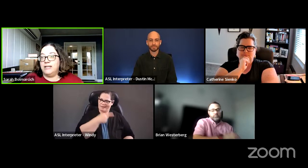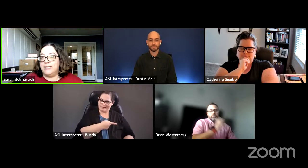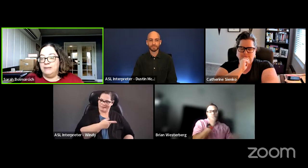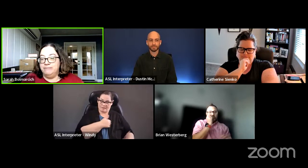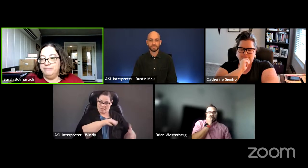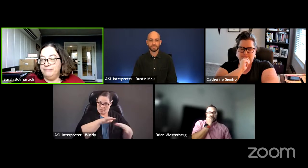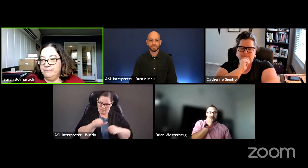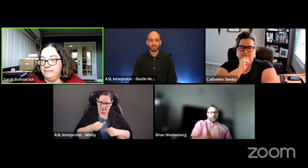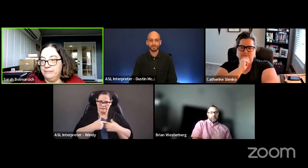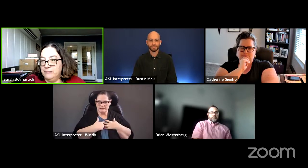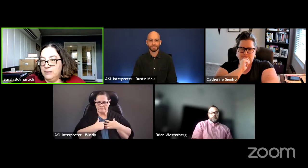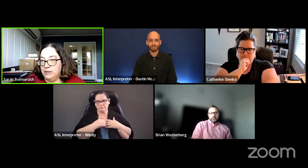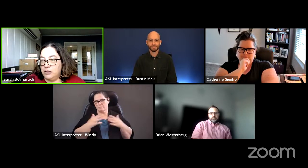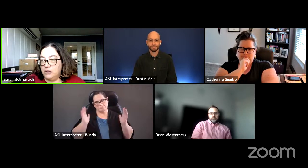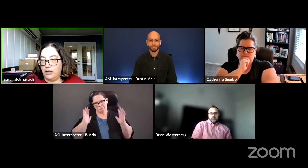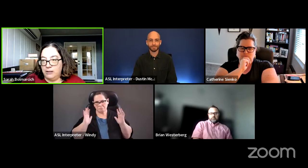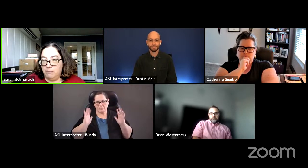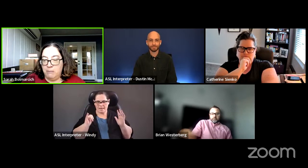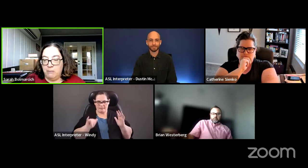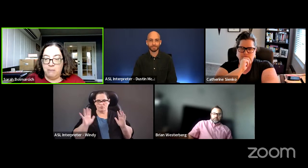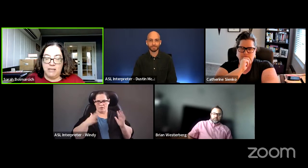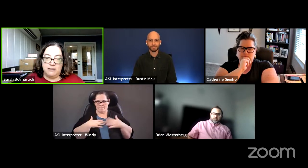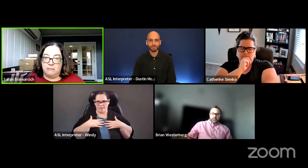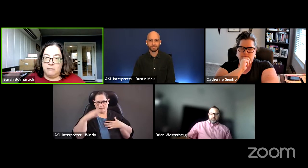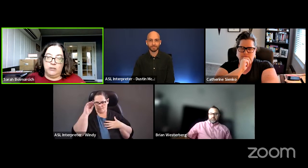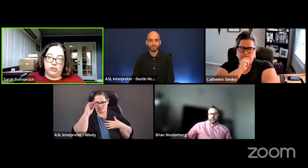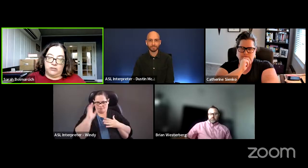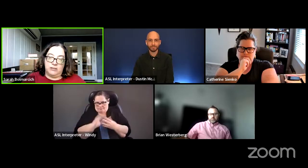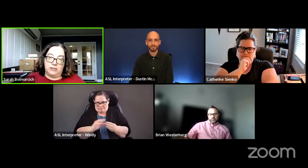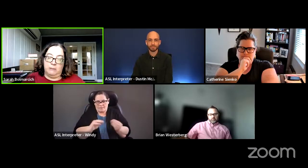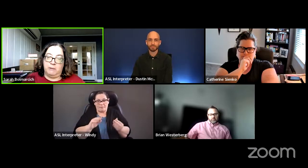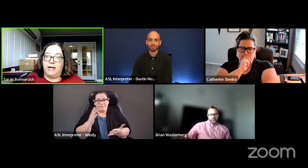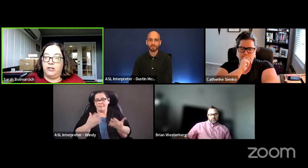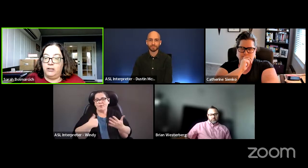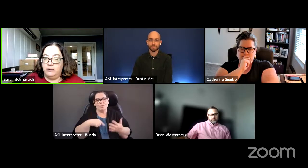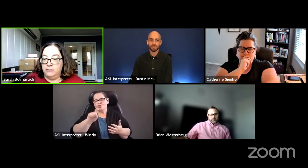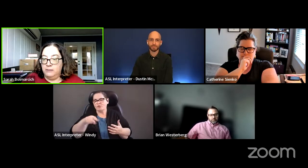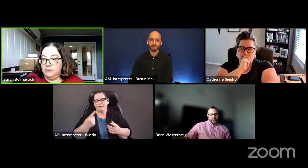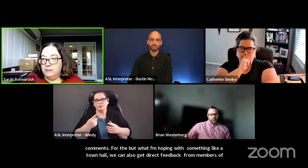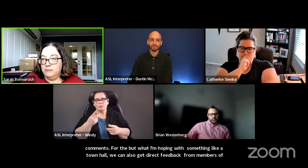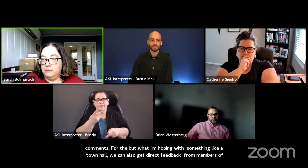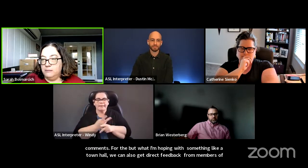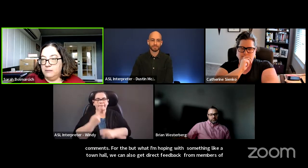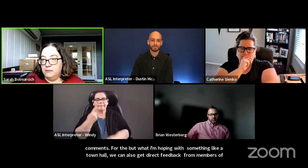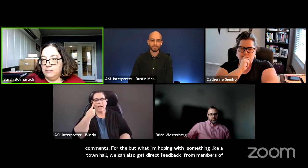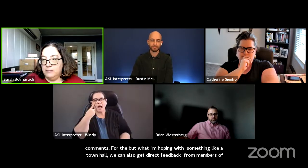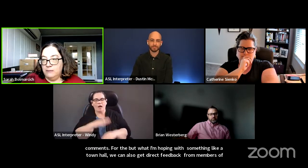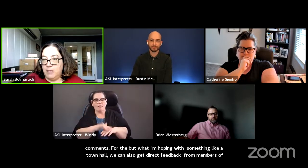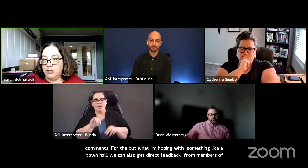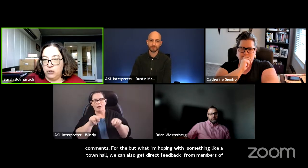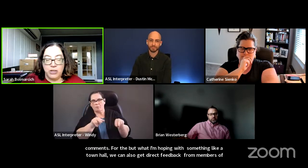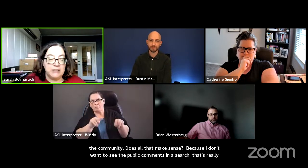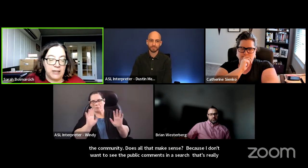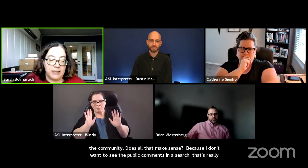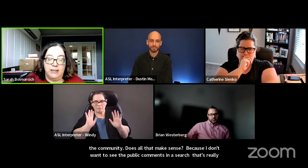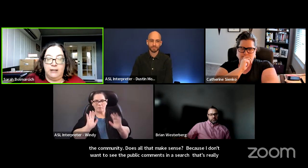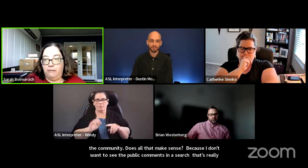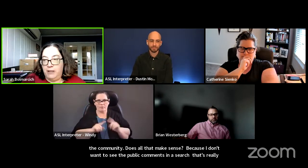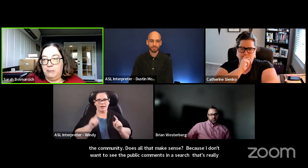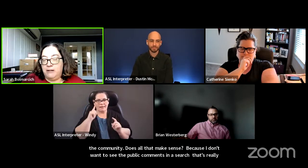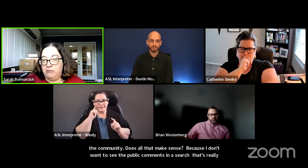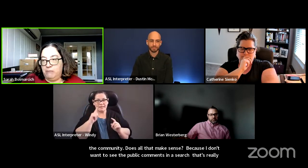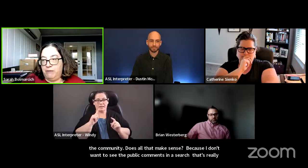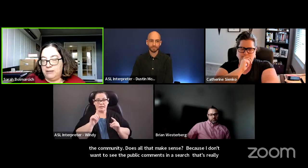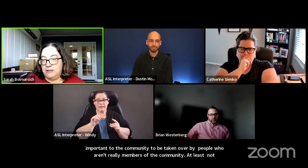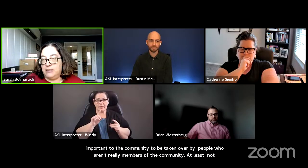And that's all I got. So I think maybe that's something we just need to keep an eye on. But I do think